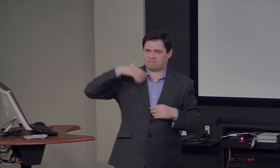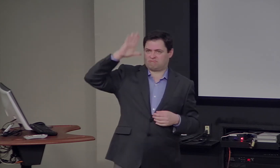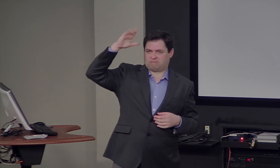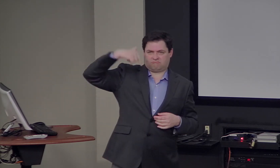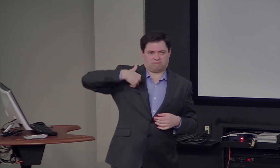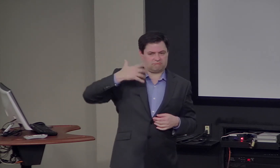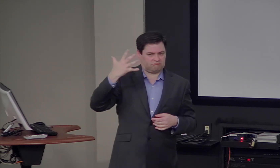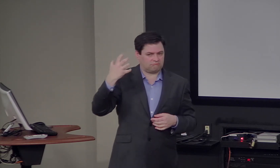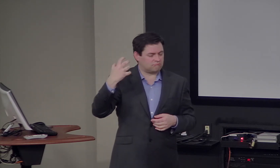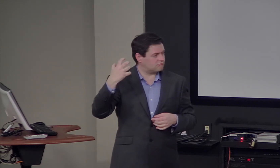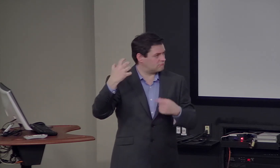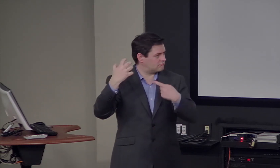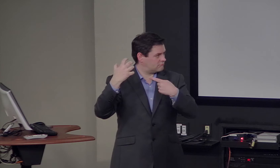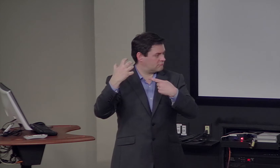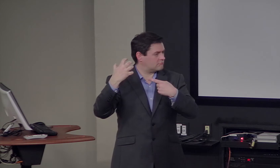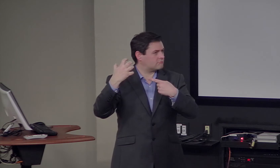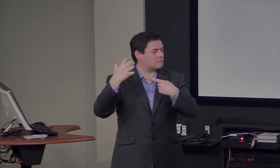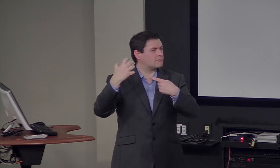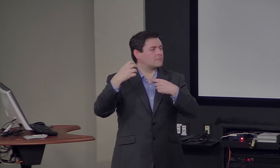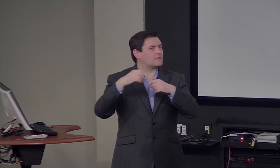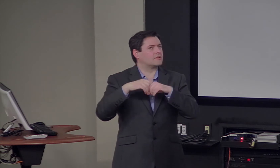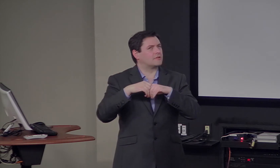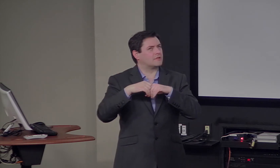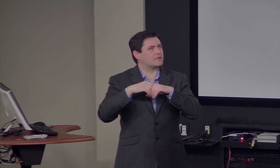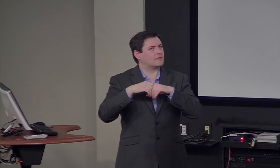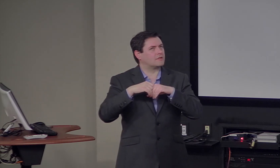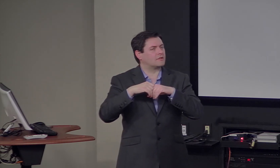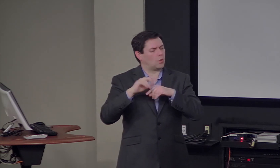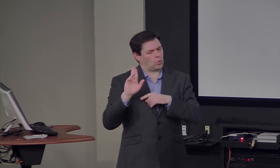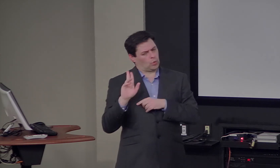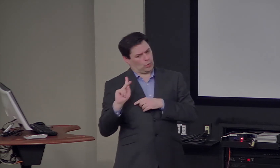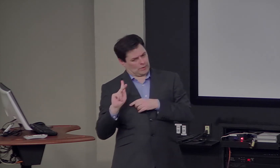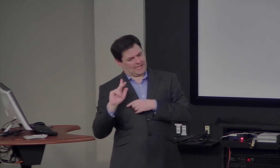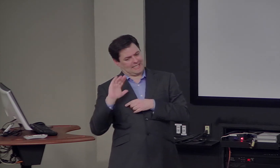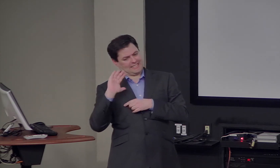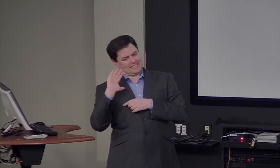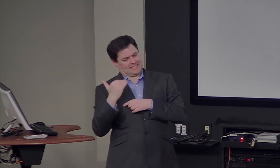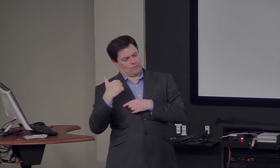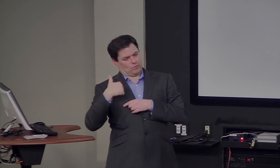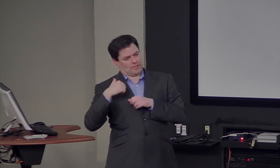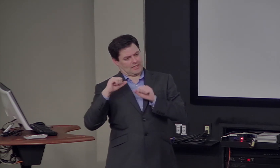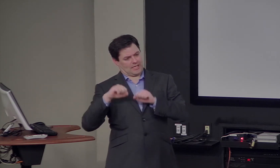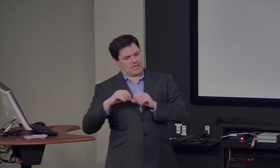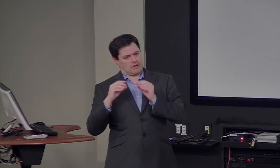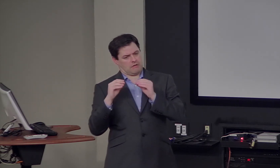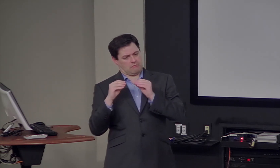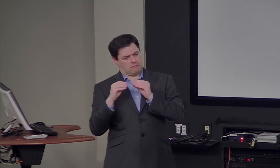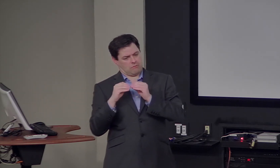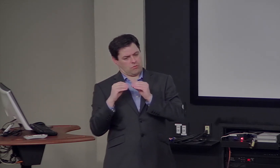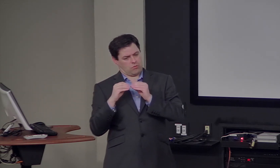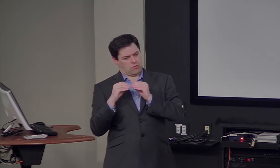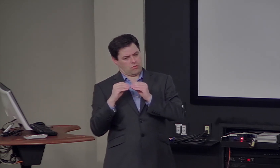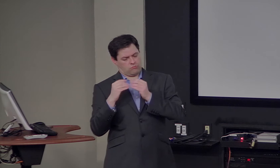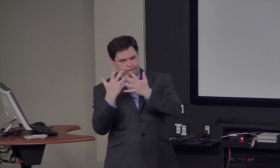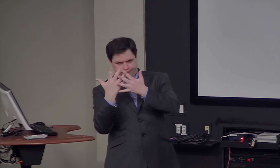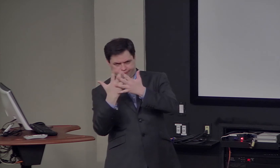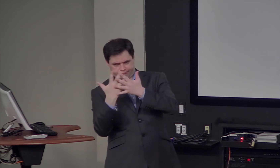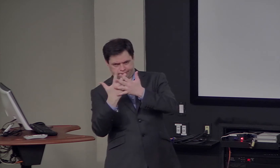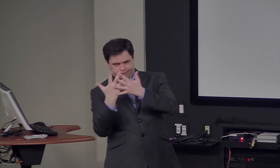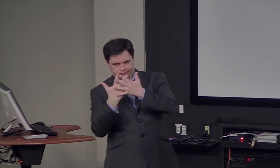a career in interpreting versus the way things are these days when students actually self-select that major and seek that kind of